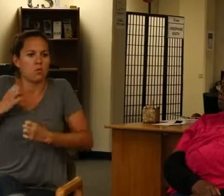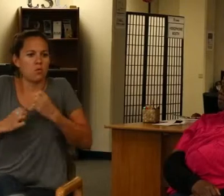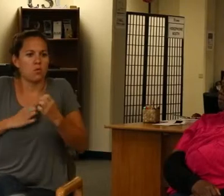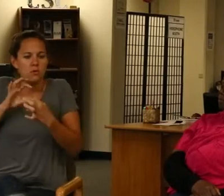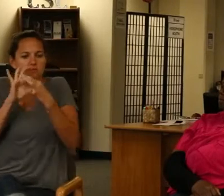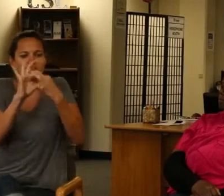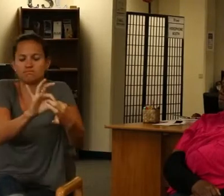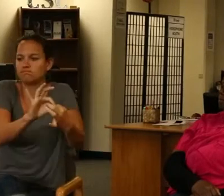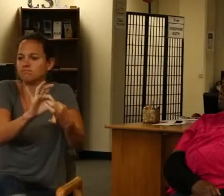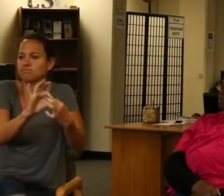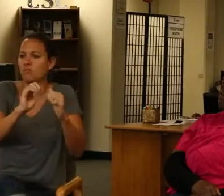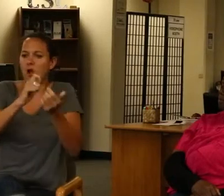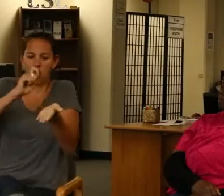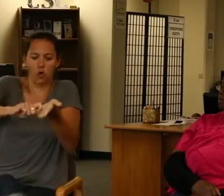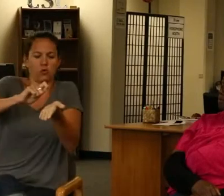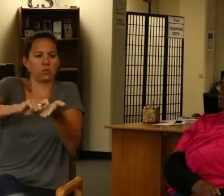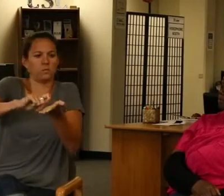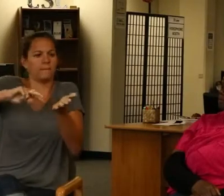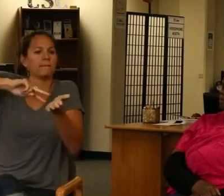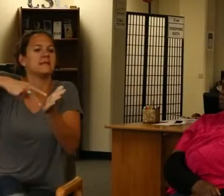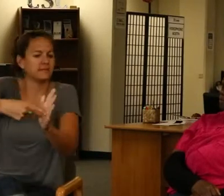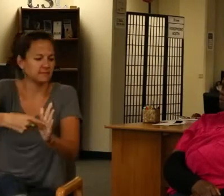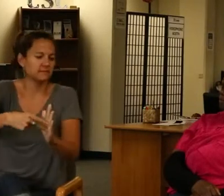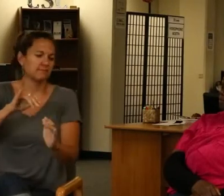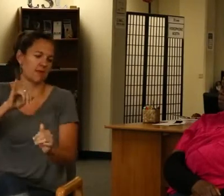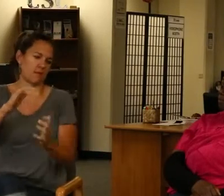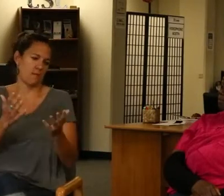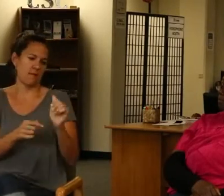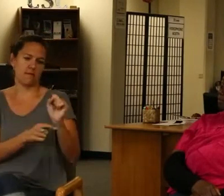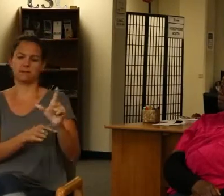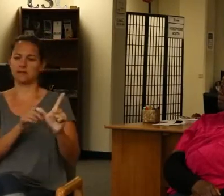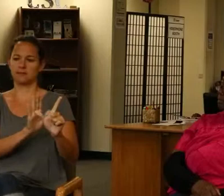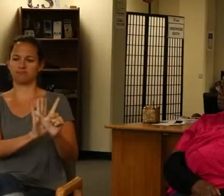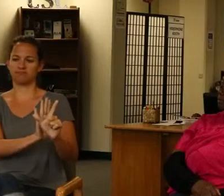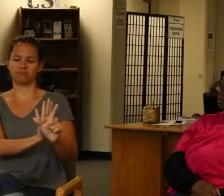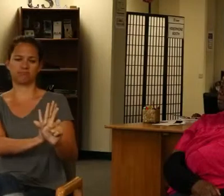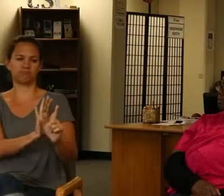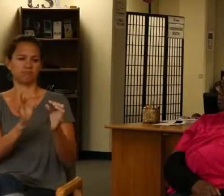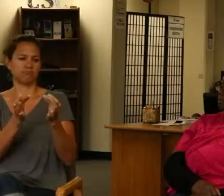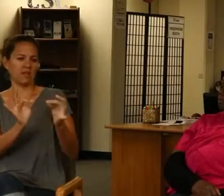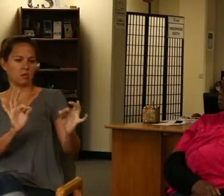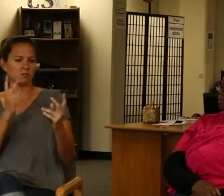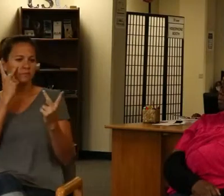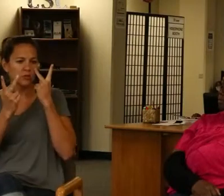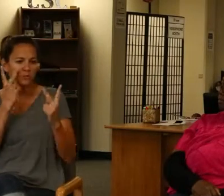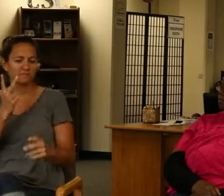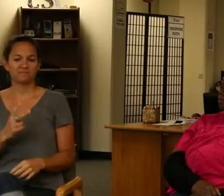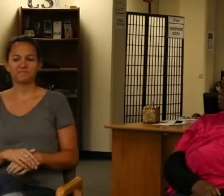the emotion, the facial expression, and tied to what the author's intention is. That's how you would want to use the